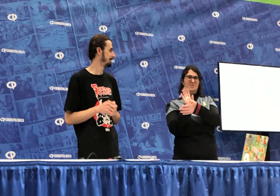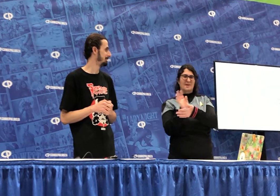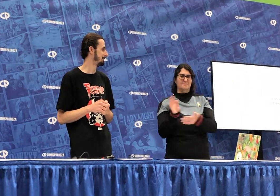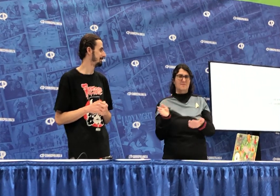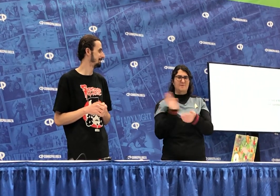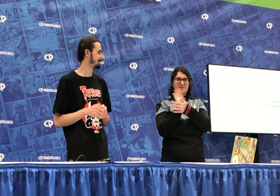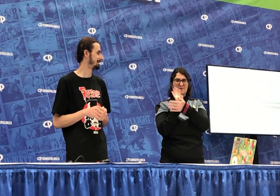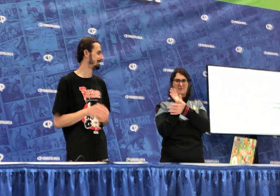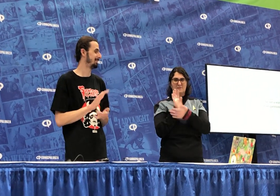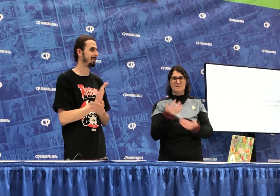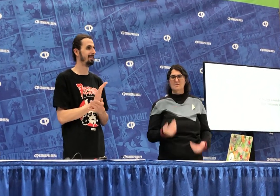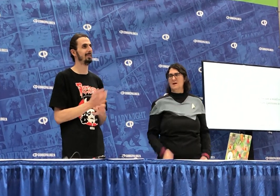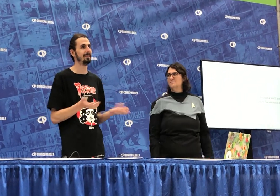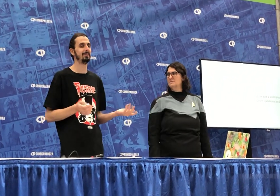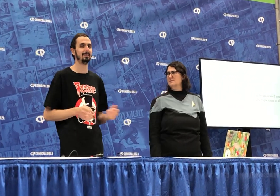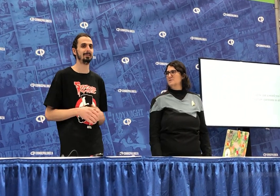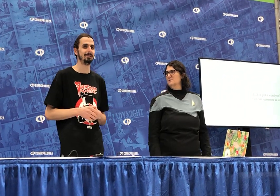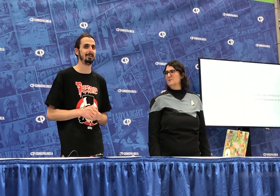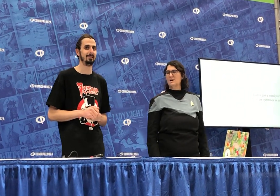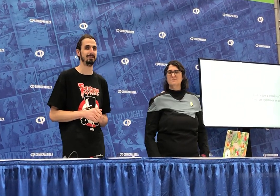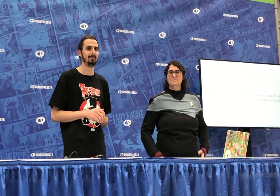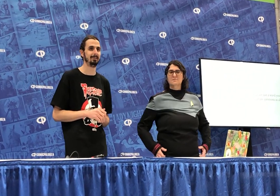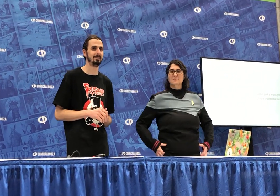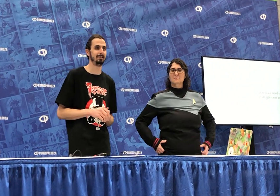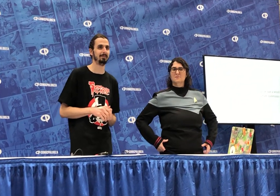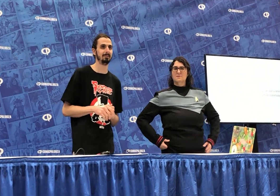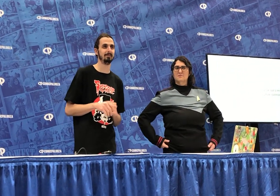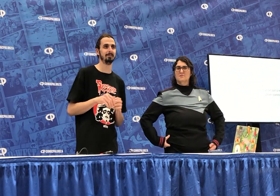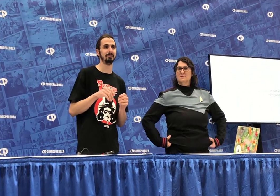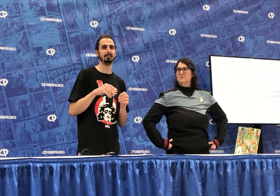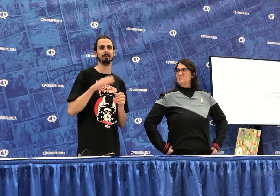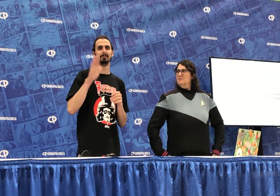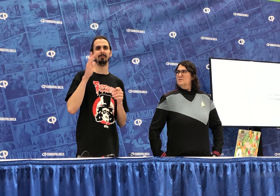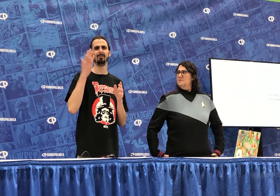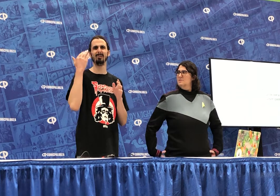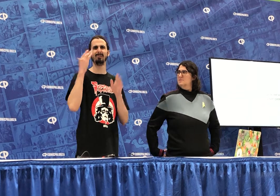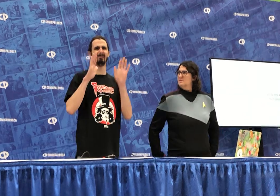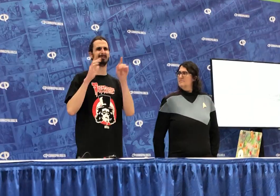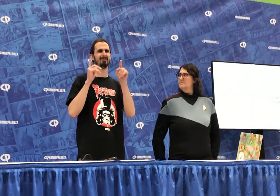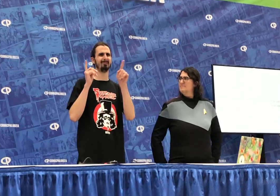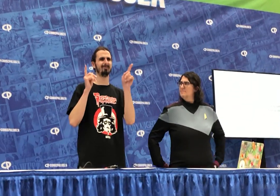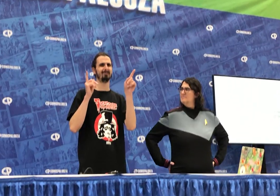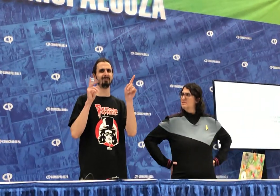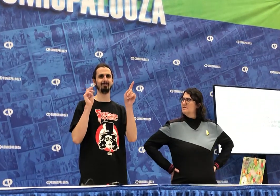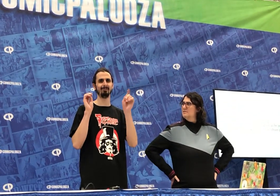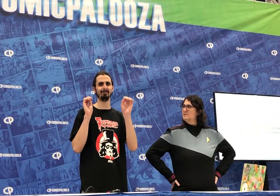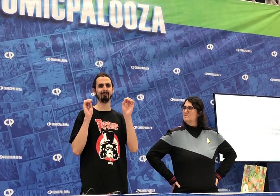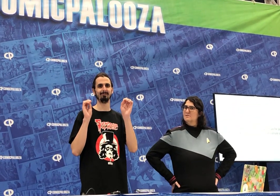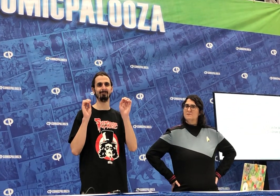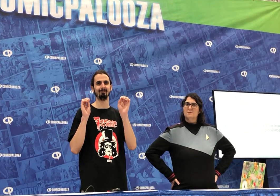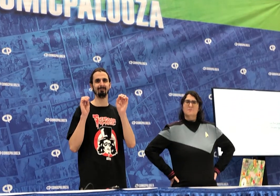It helps, if you have the context of knowing you're talking about movies and then you sign live action, it makes sense. Somebody else had a hand up. Any others?